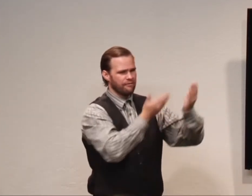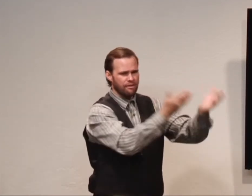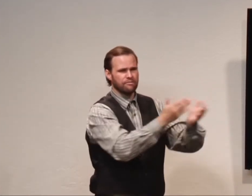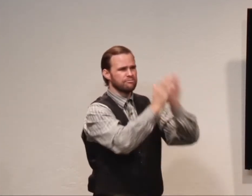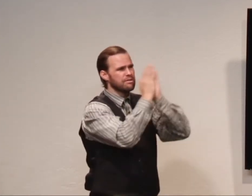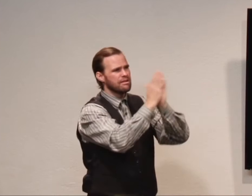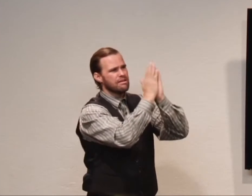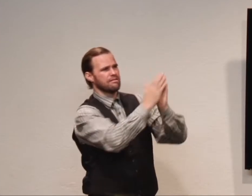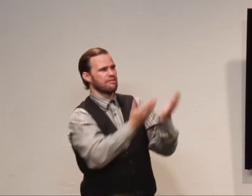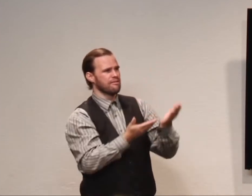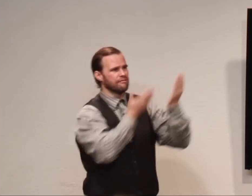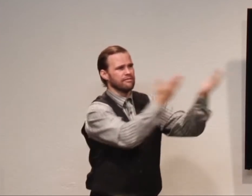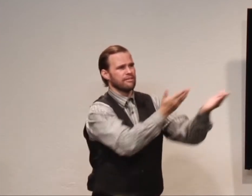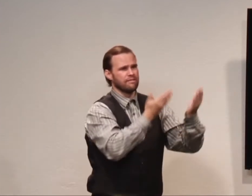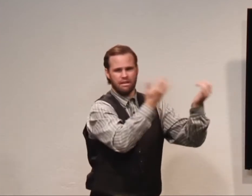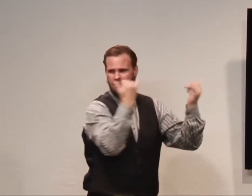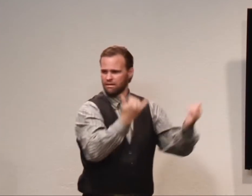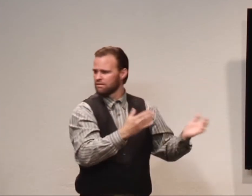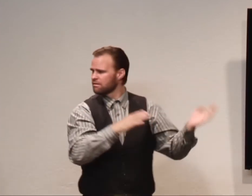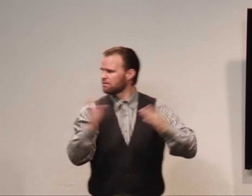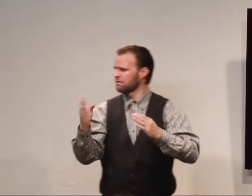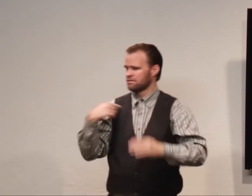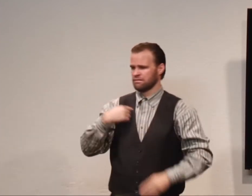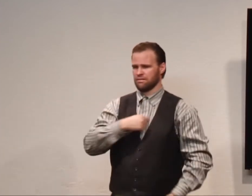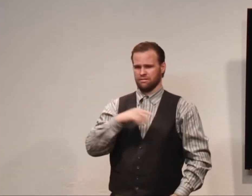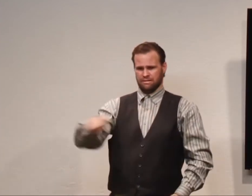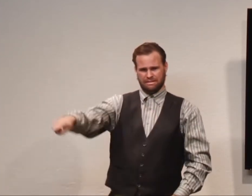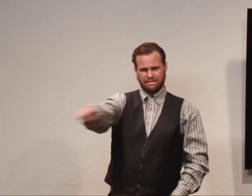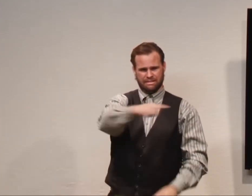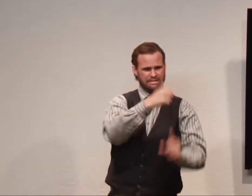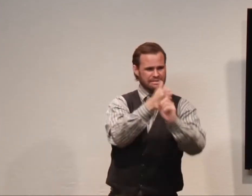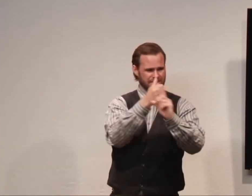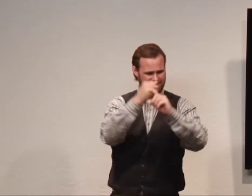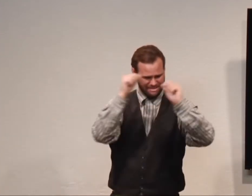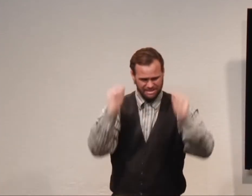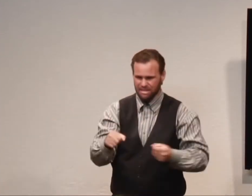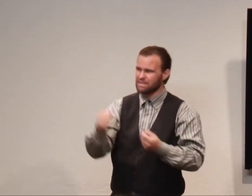Remember how the priest would offer incense?